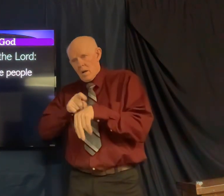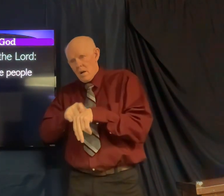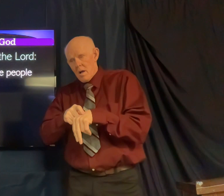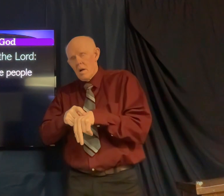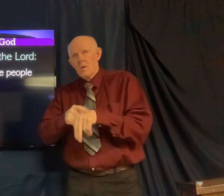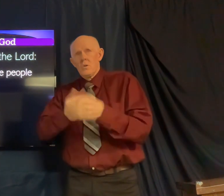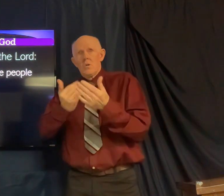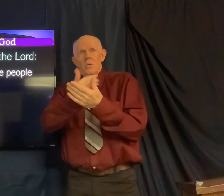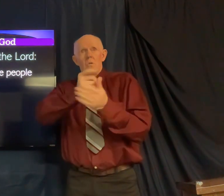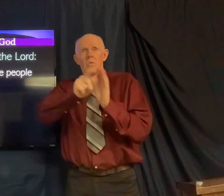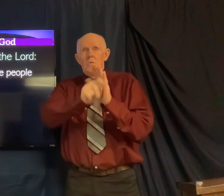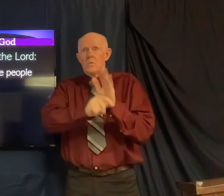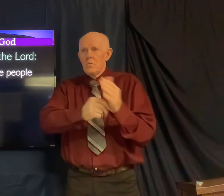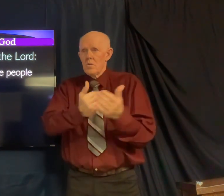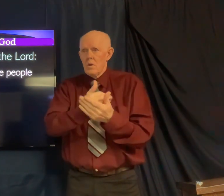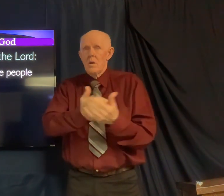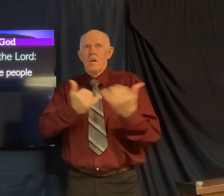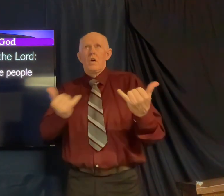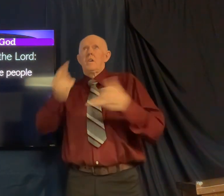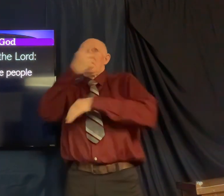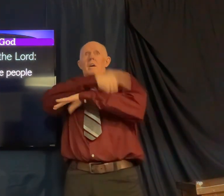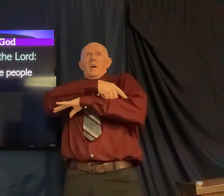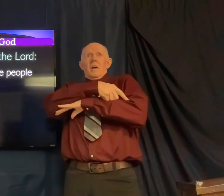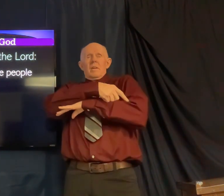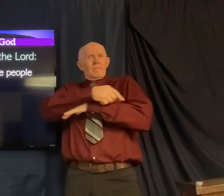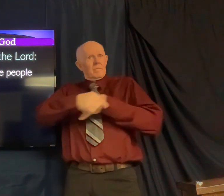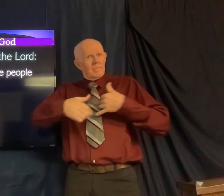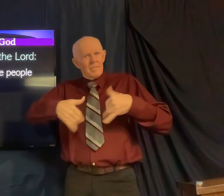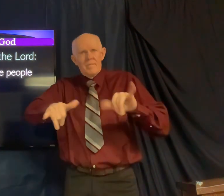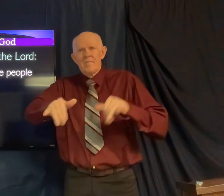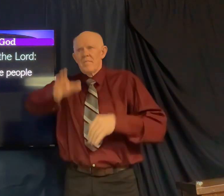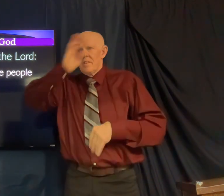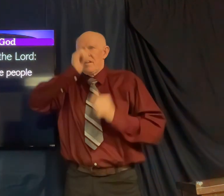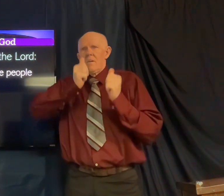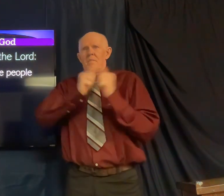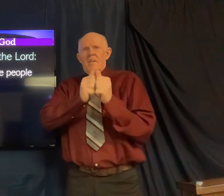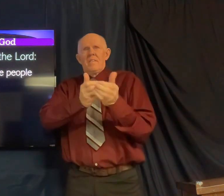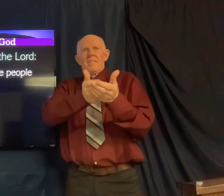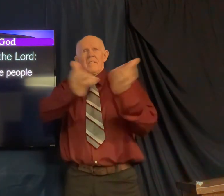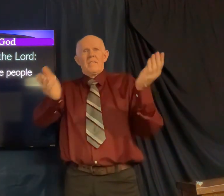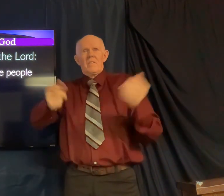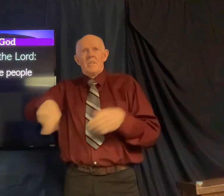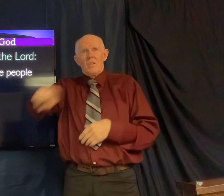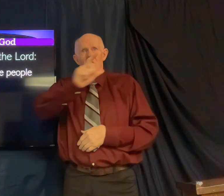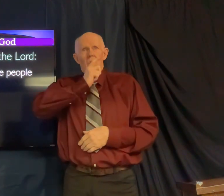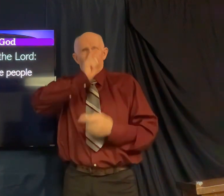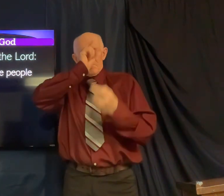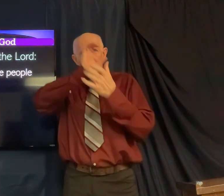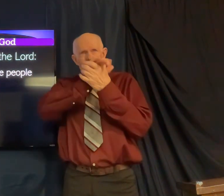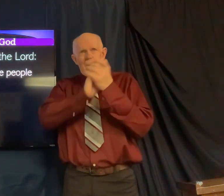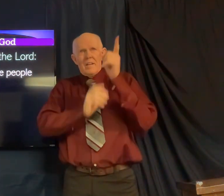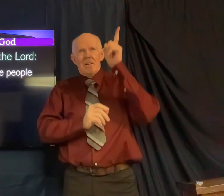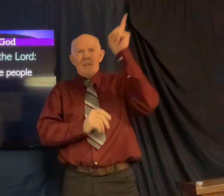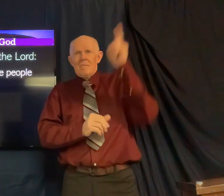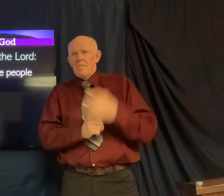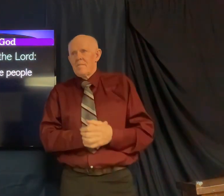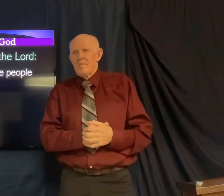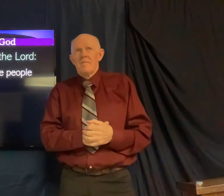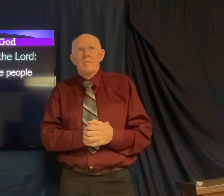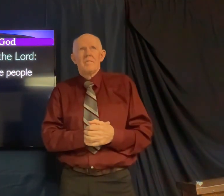In the Old Testament time and the New Testament time and today, He still is with us, with the people who